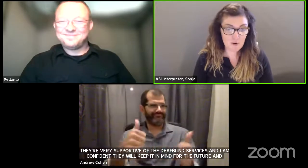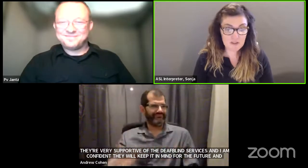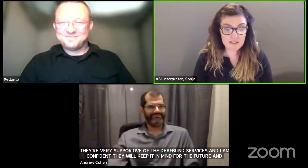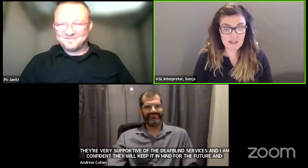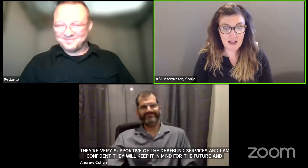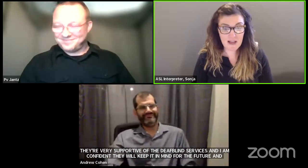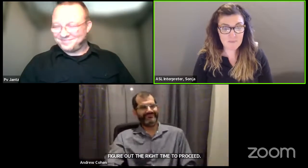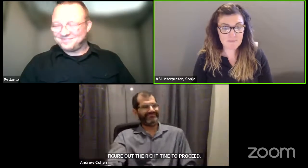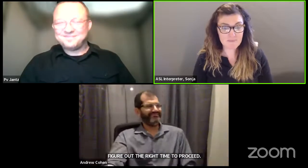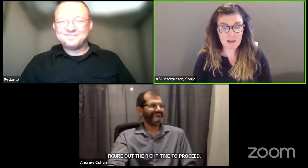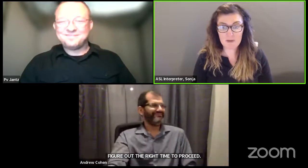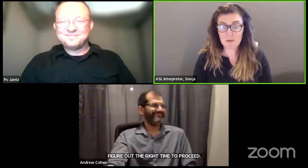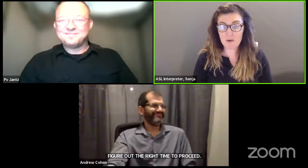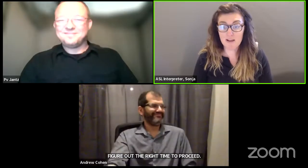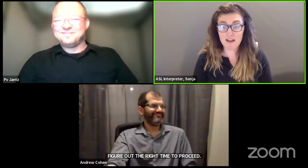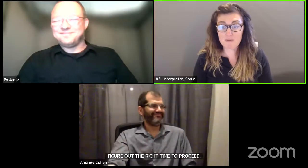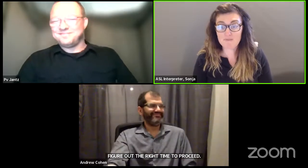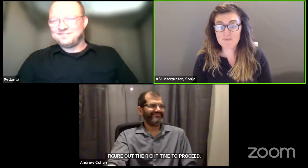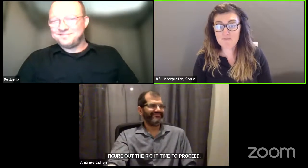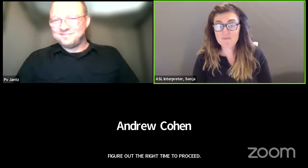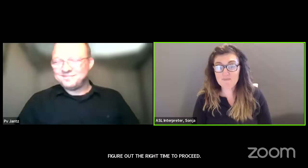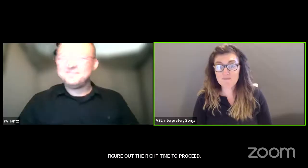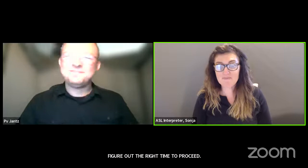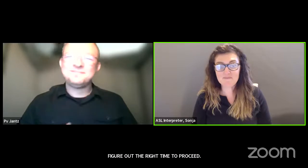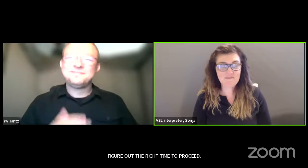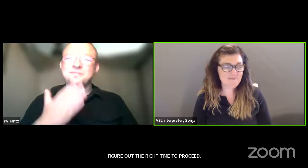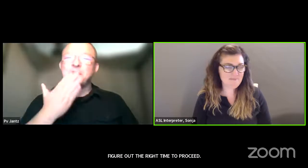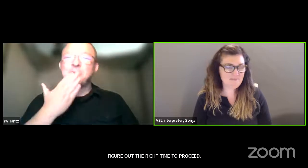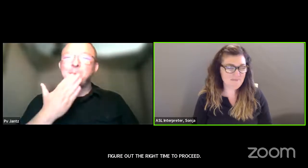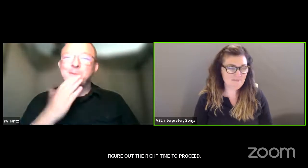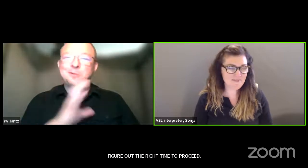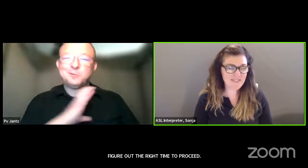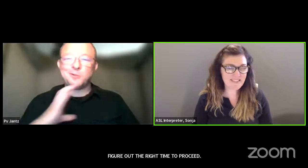you for listening. I'm going to be quiet now.